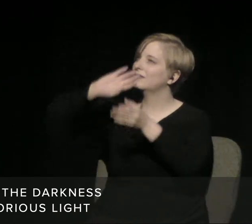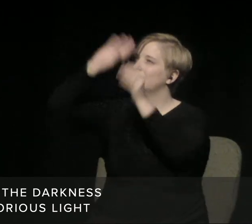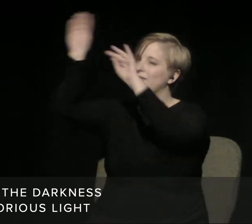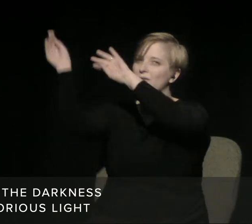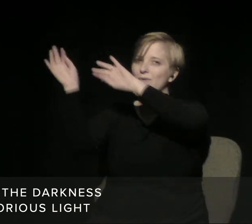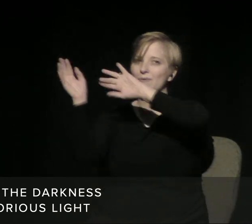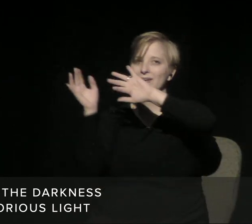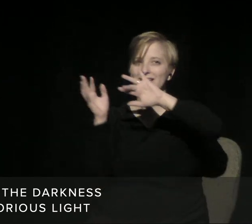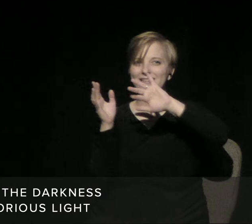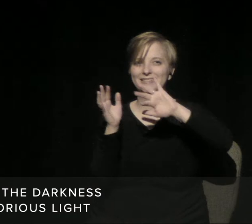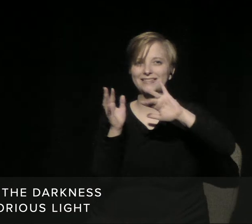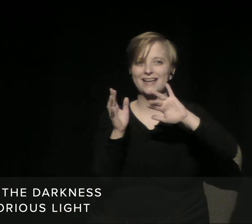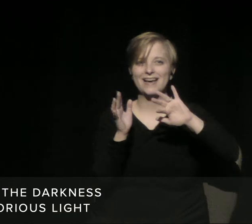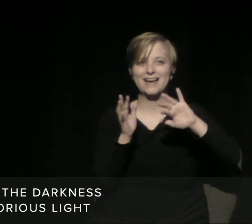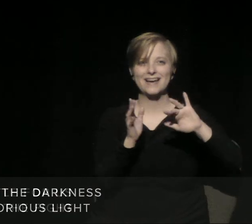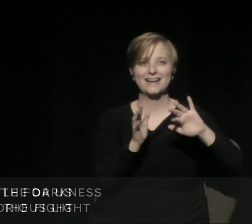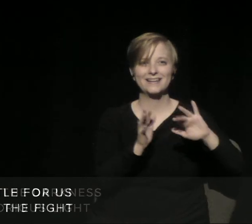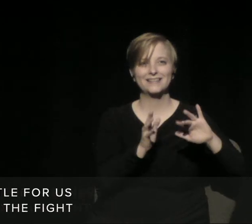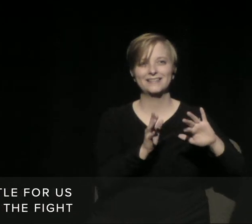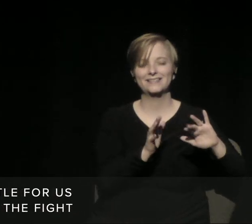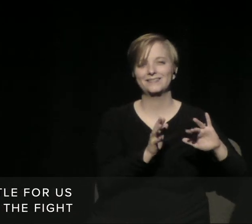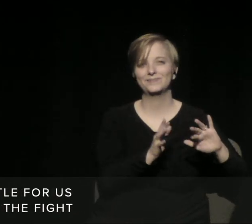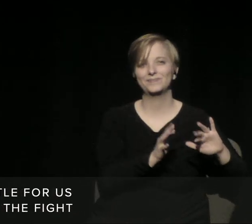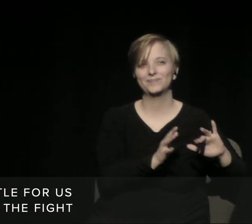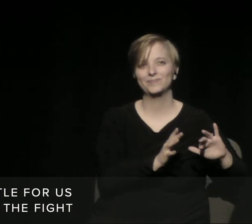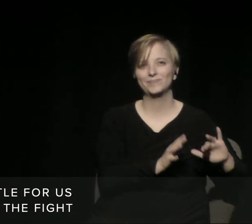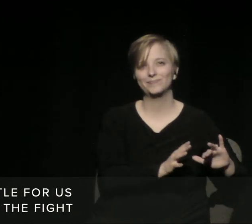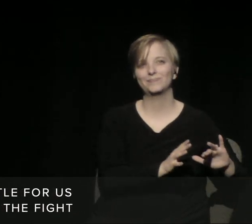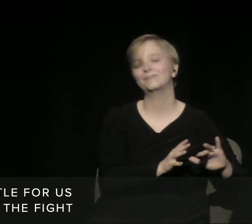darkness with your glorious